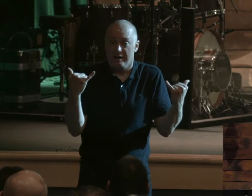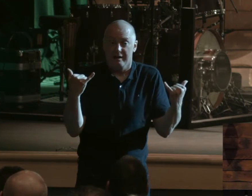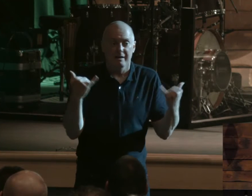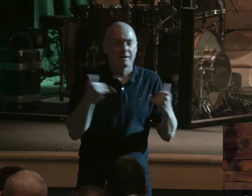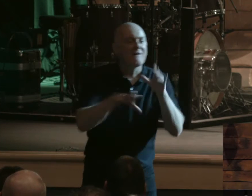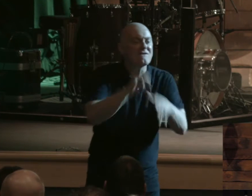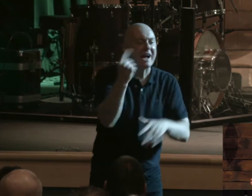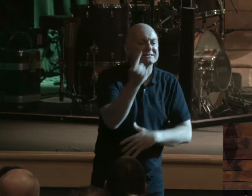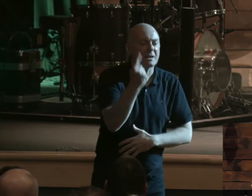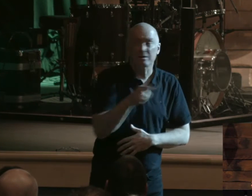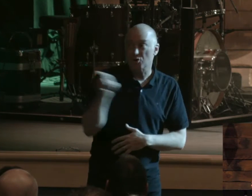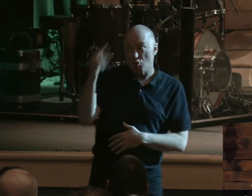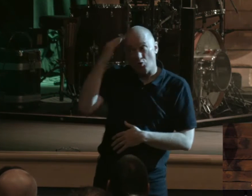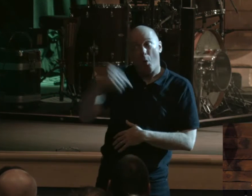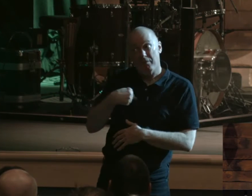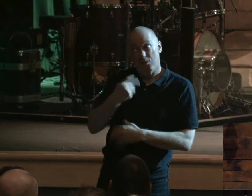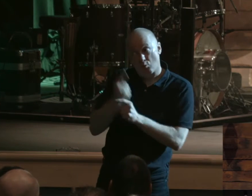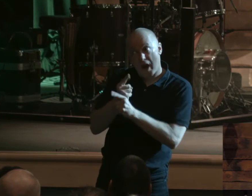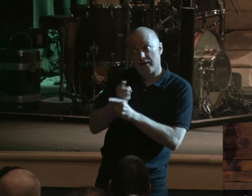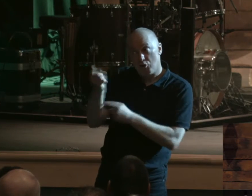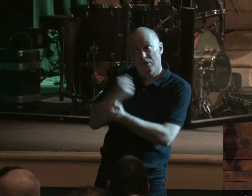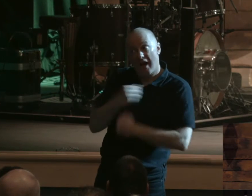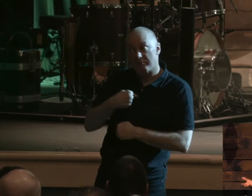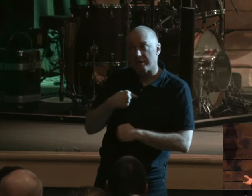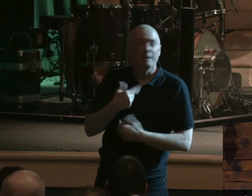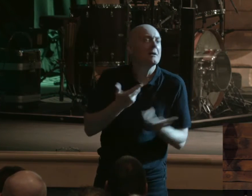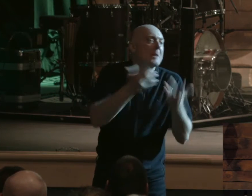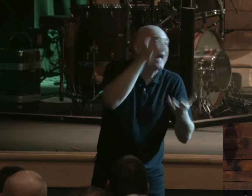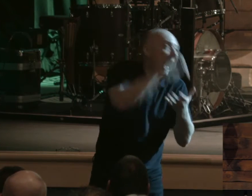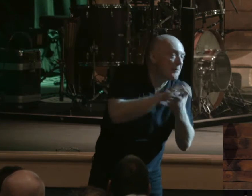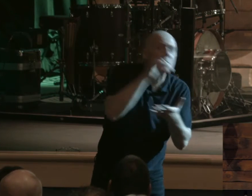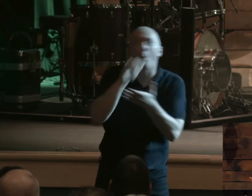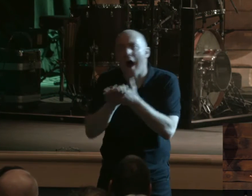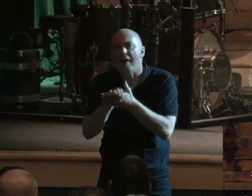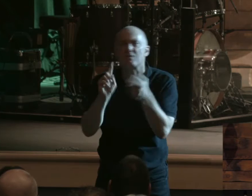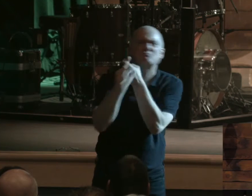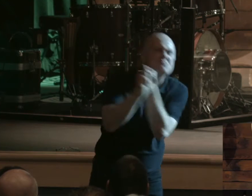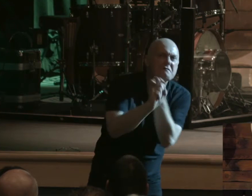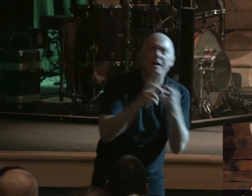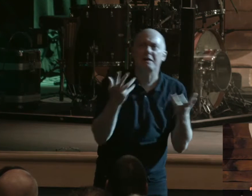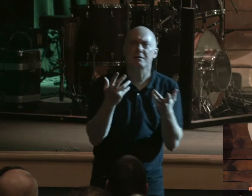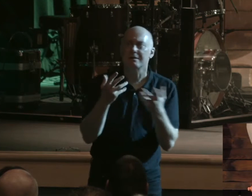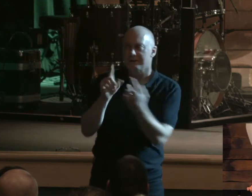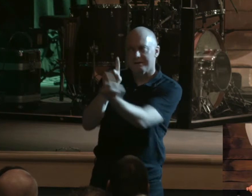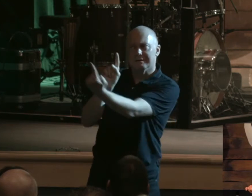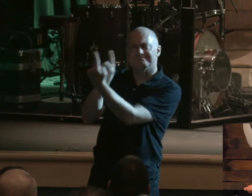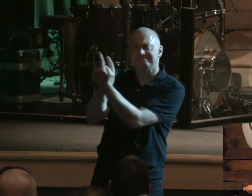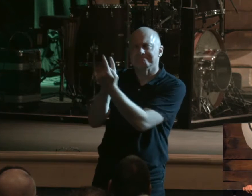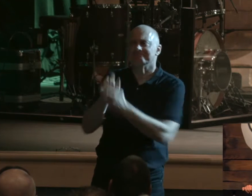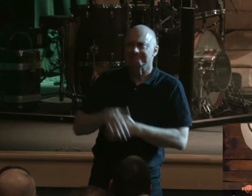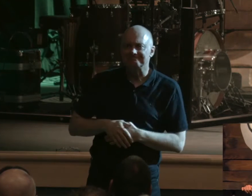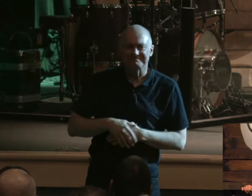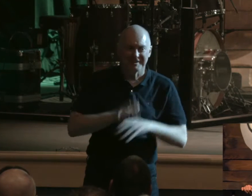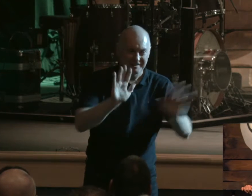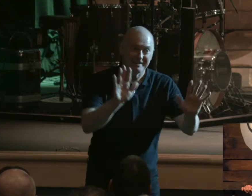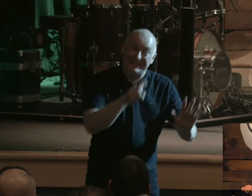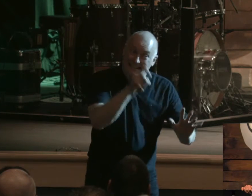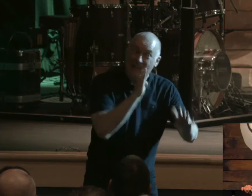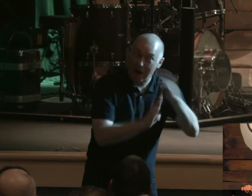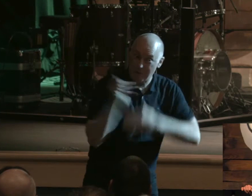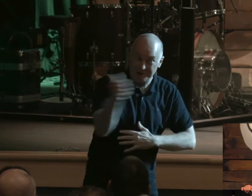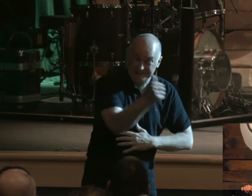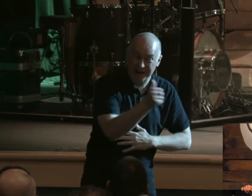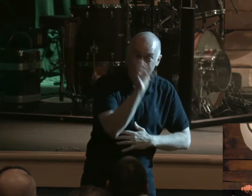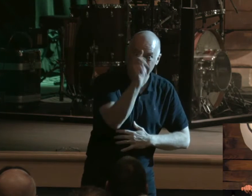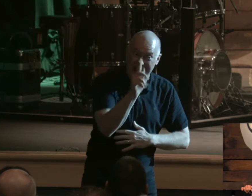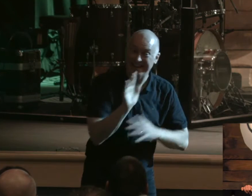grab someone who really knows you and loves you, spouse, really good friend, someone who cares for you. And now this takes humility, so our